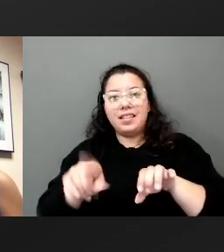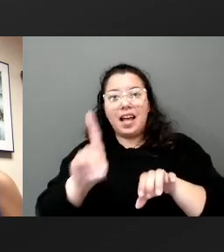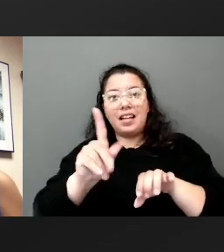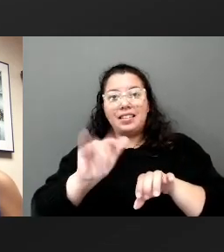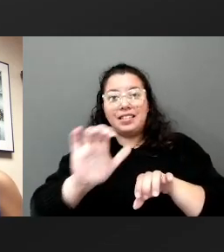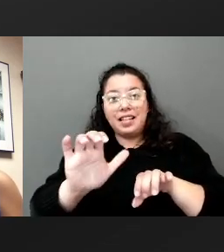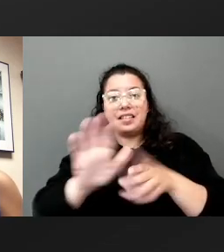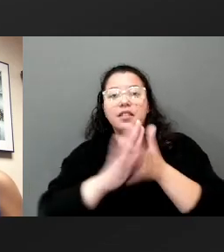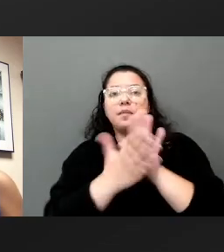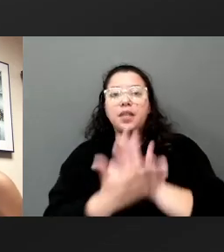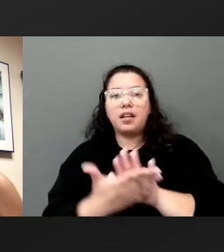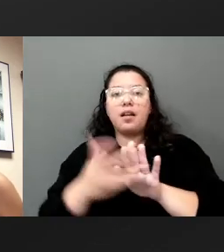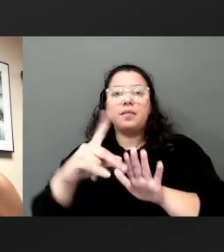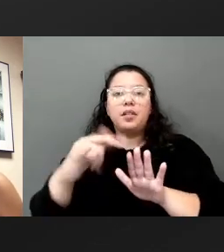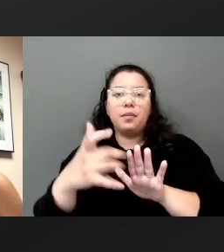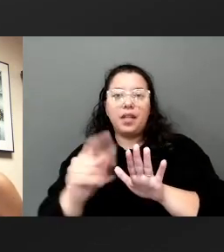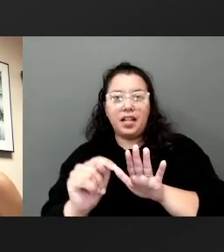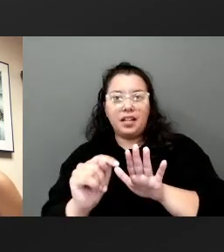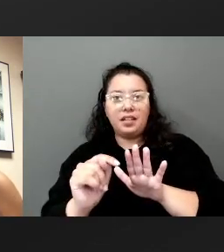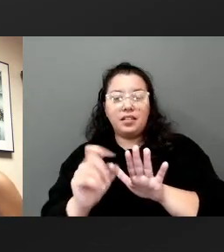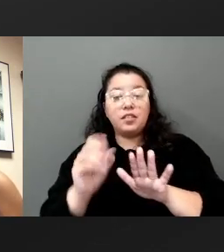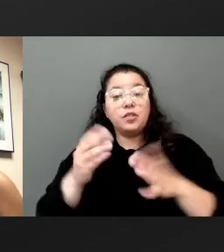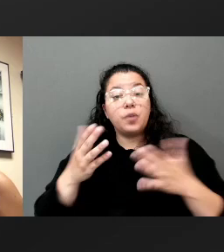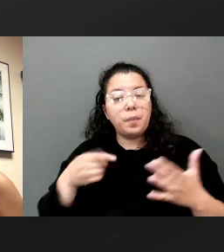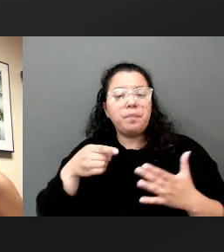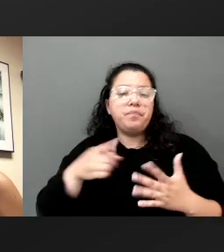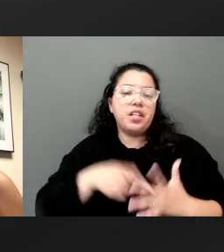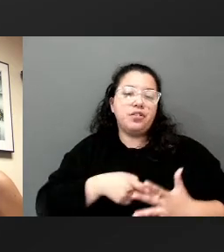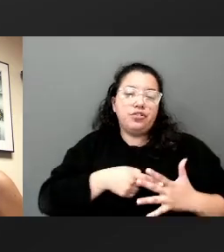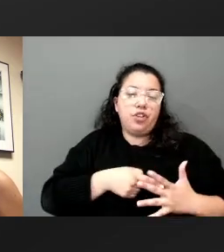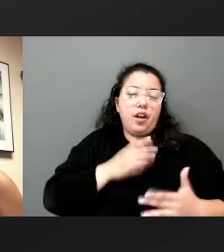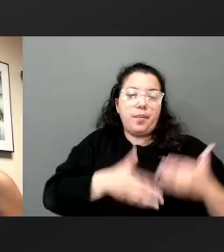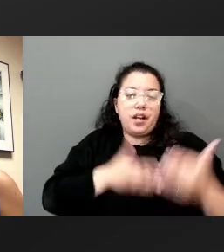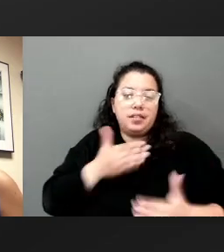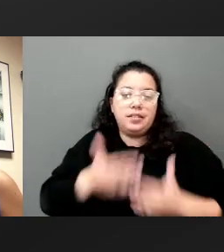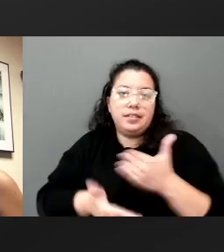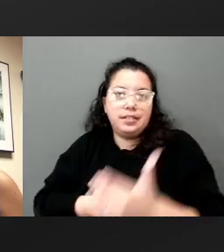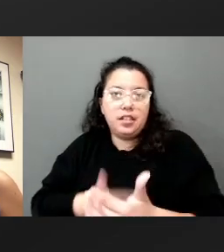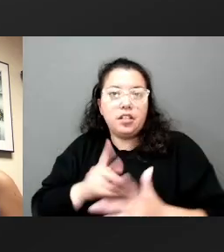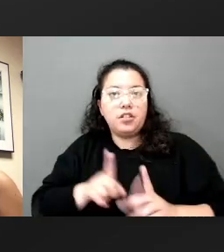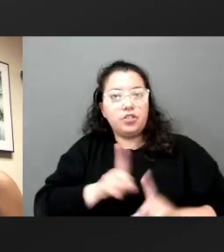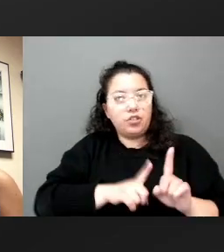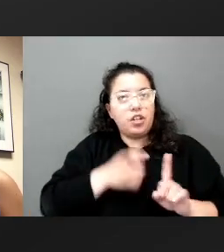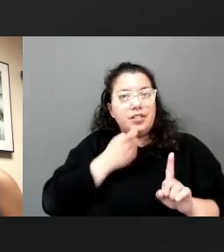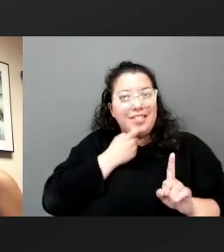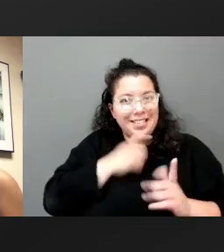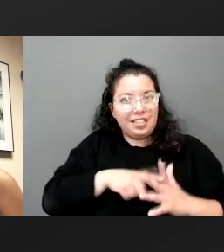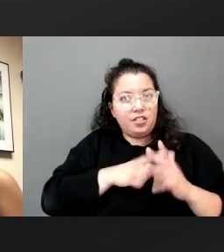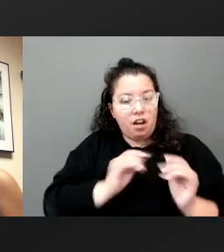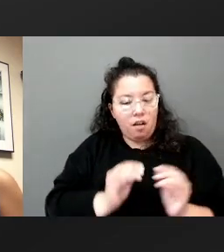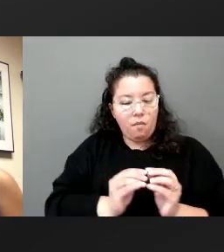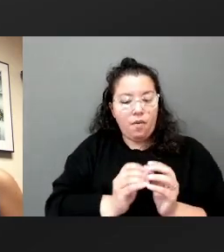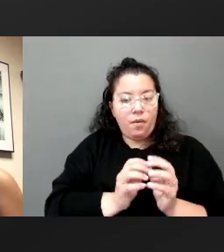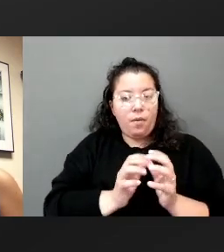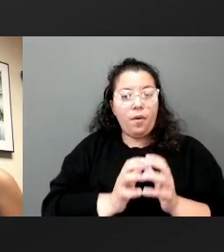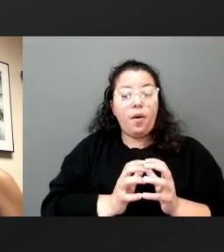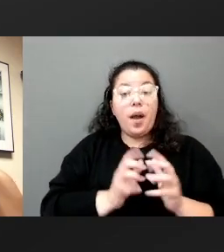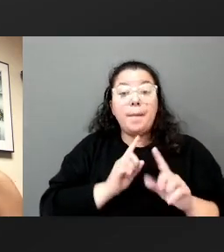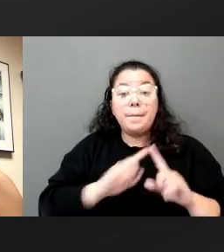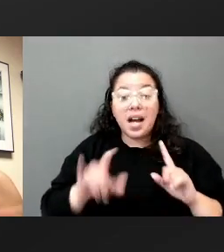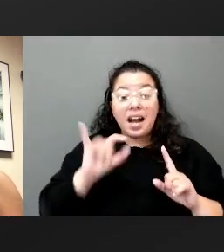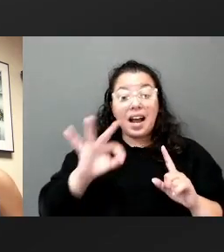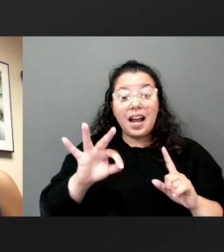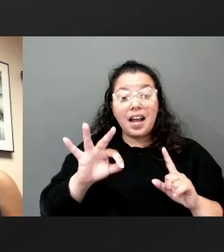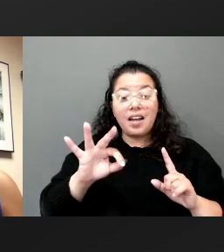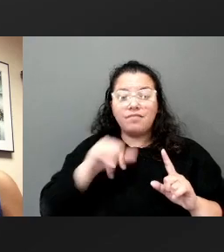is an early stage of the process when stars are forming. But without the infrared light, you would